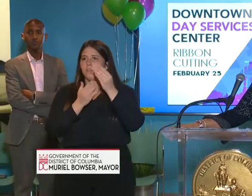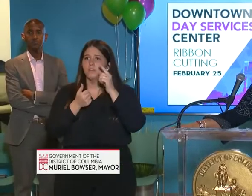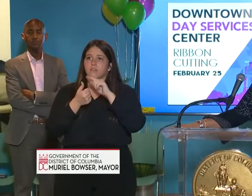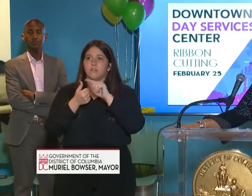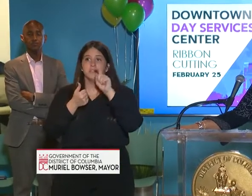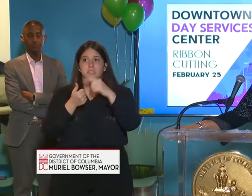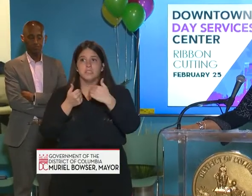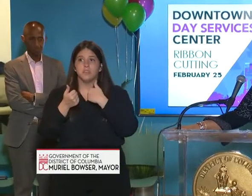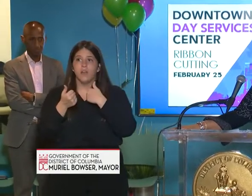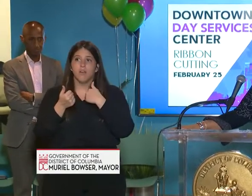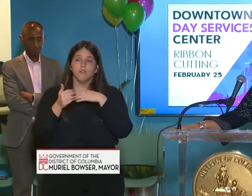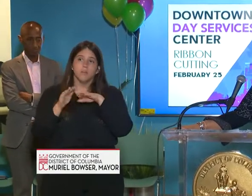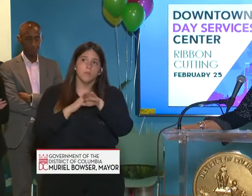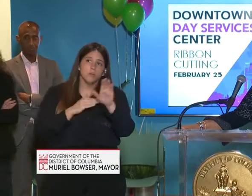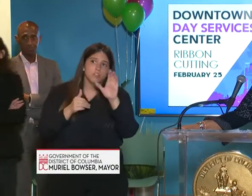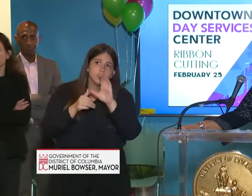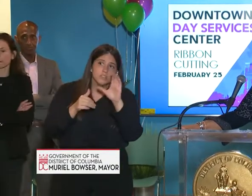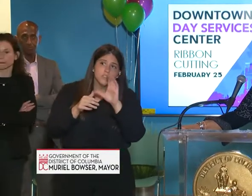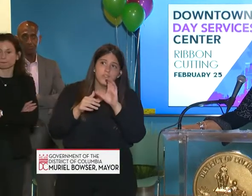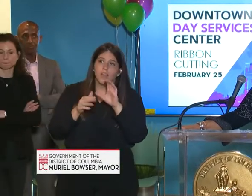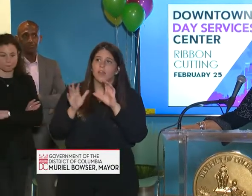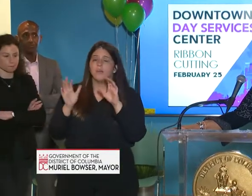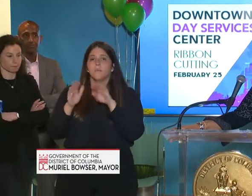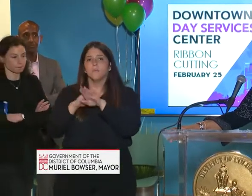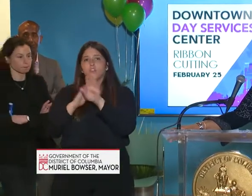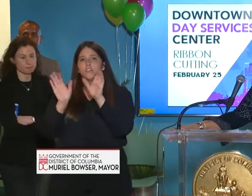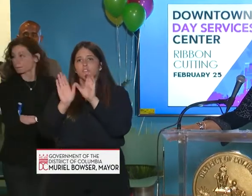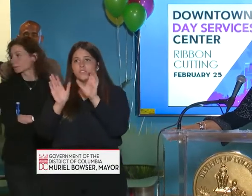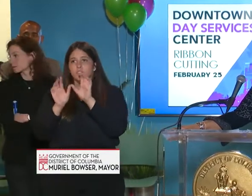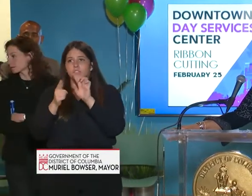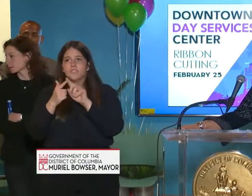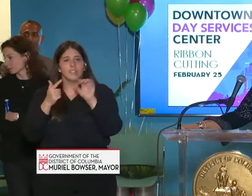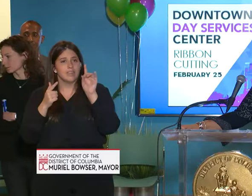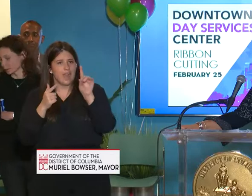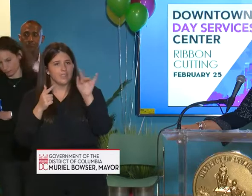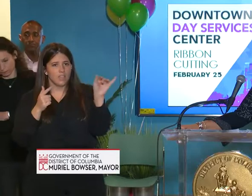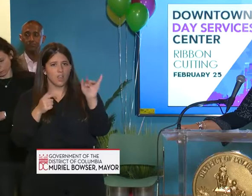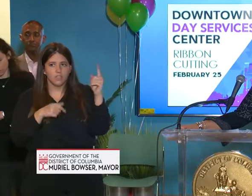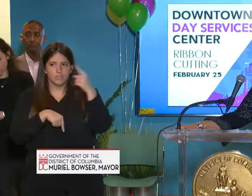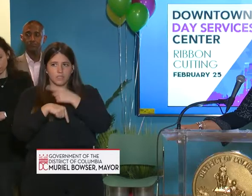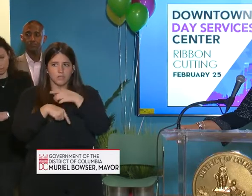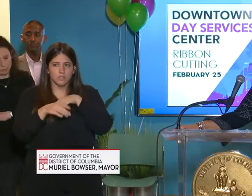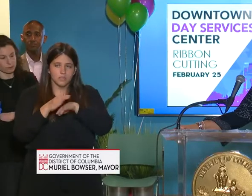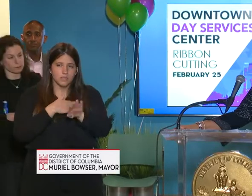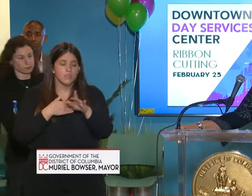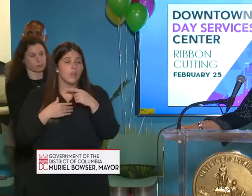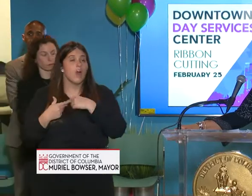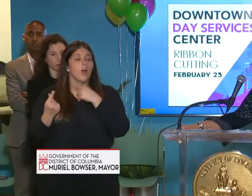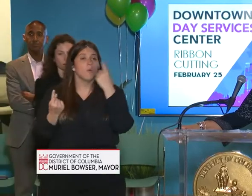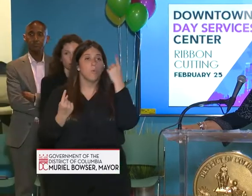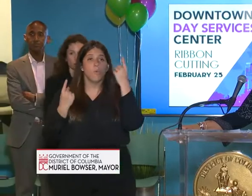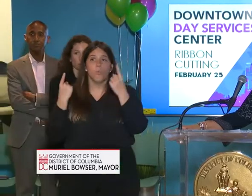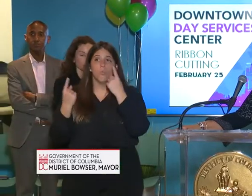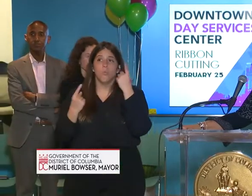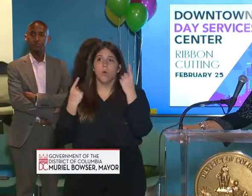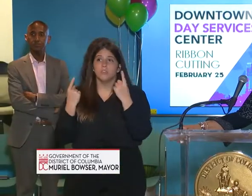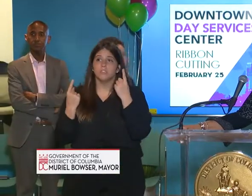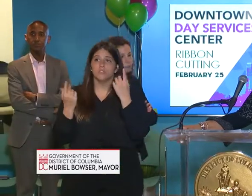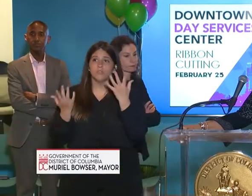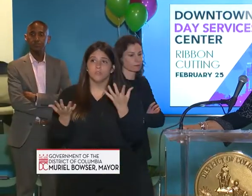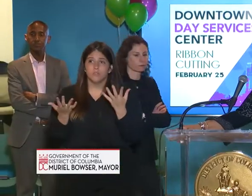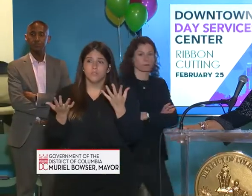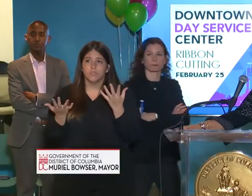birth certificate and an ID on the same day. And I'm wondering if there is